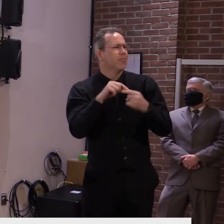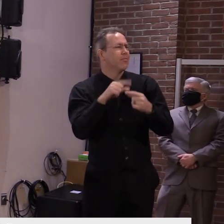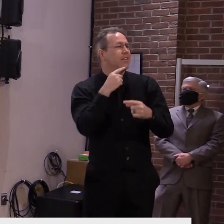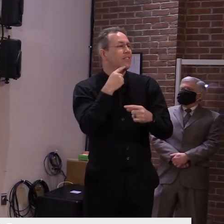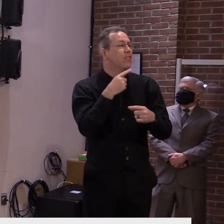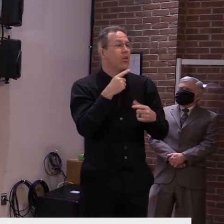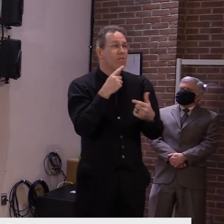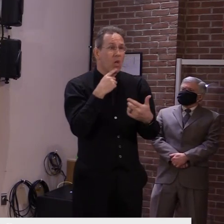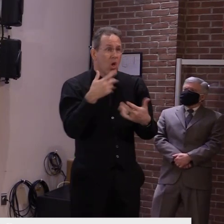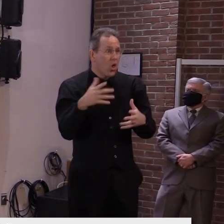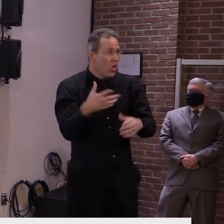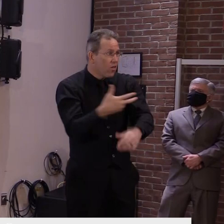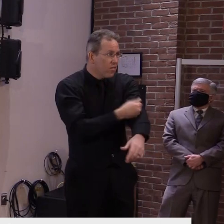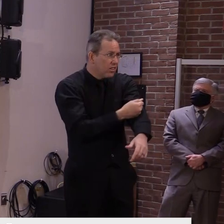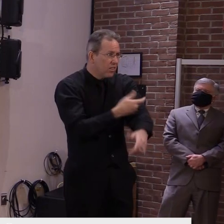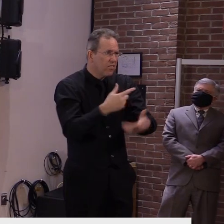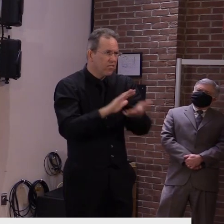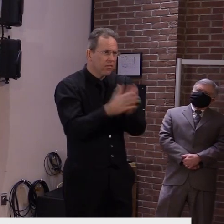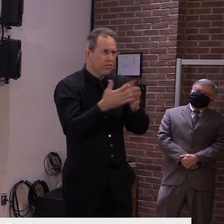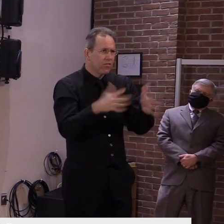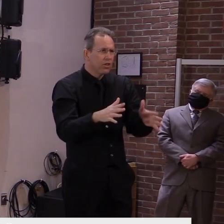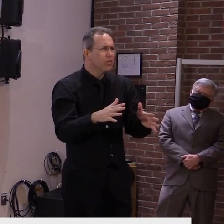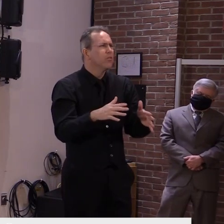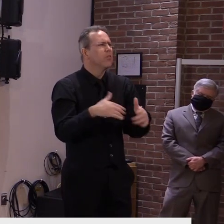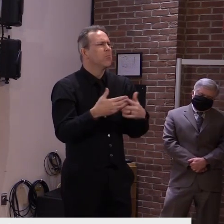members vaccinated.